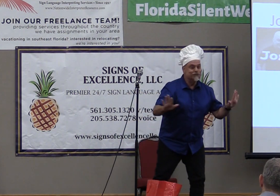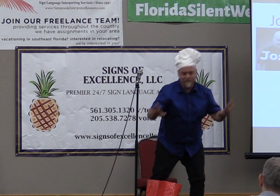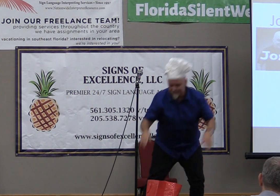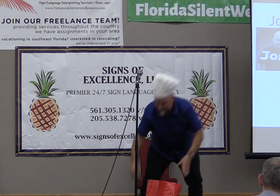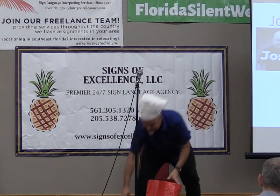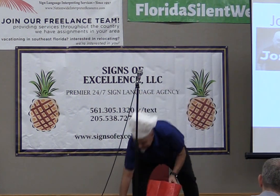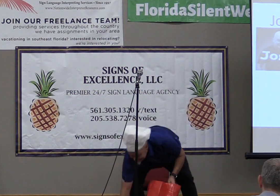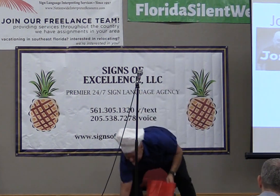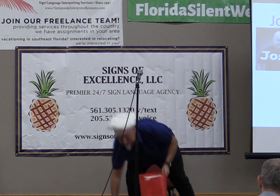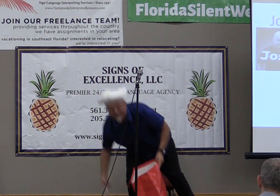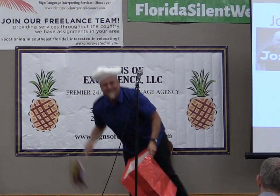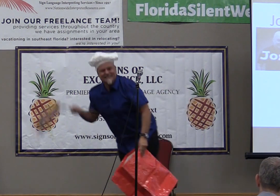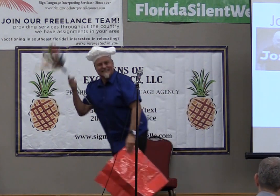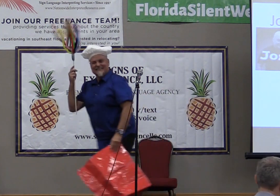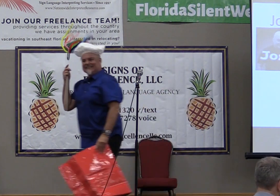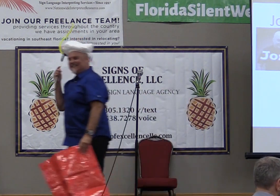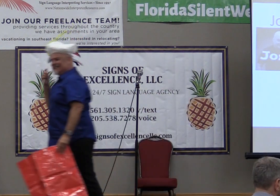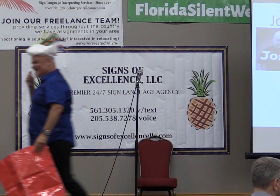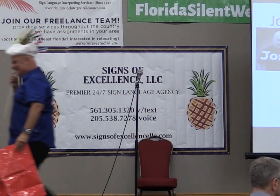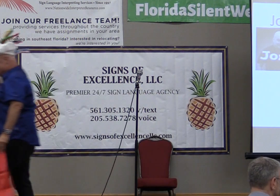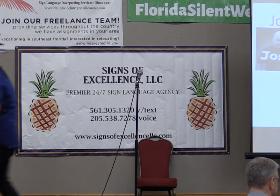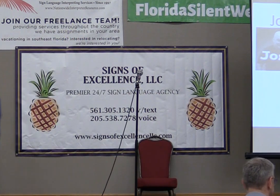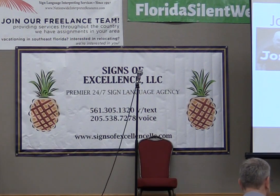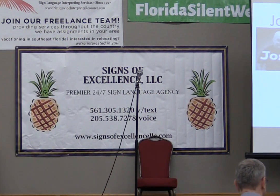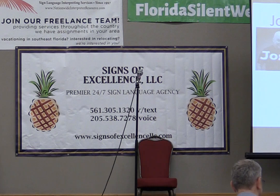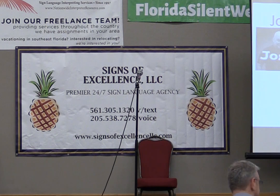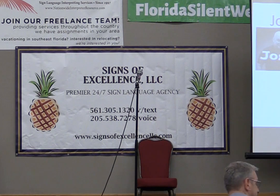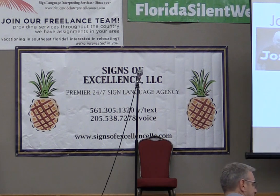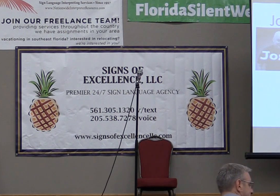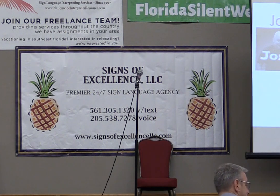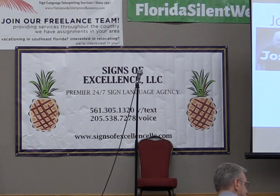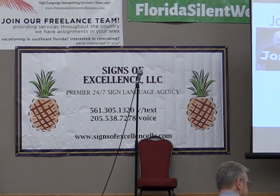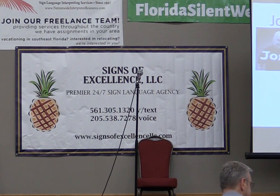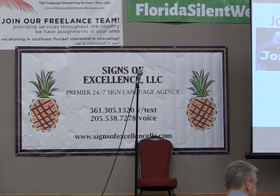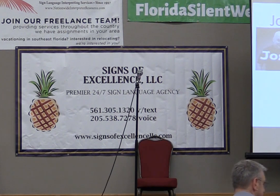Do I have enough time? Oh, I'm out of time. Okay.